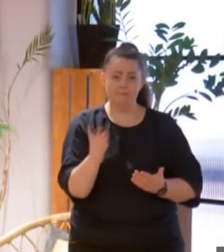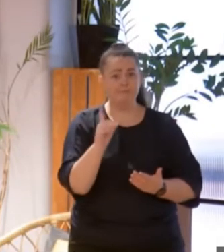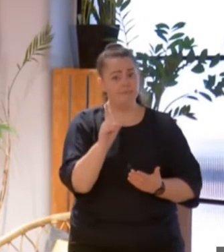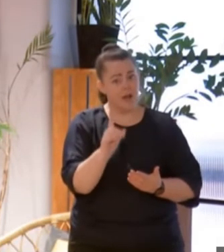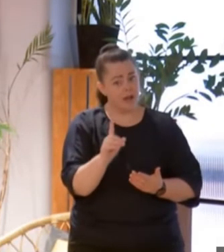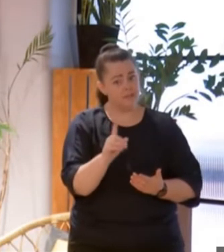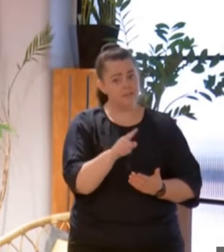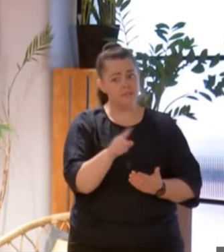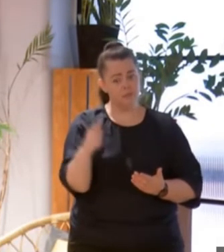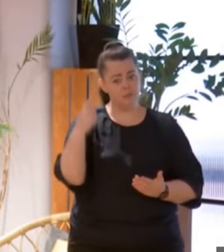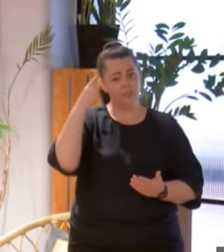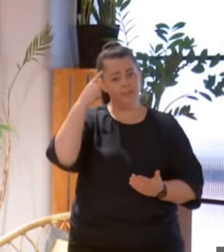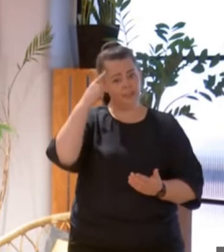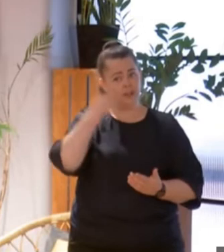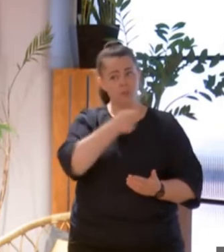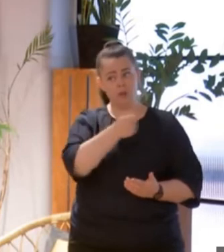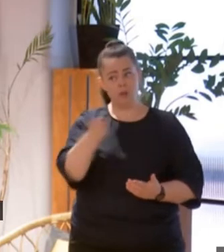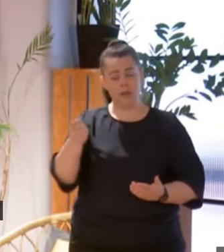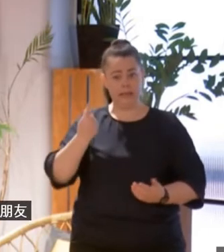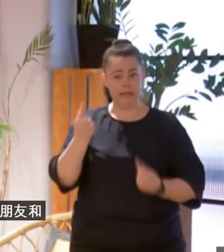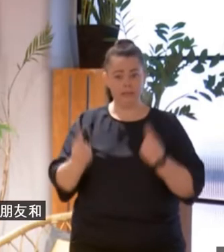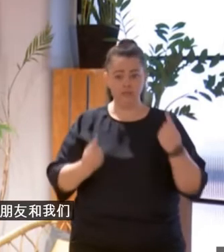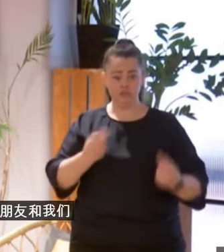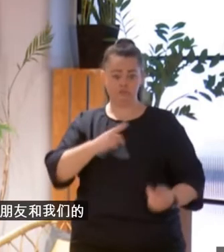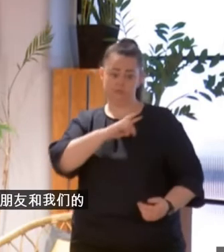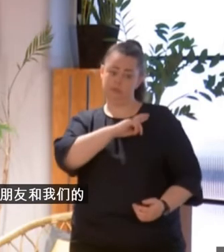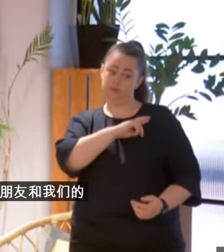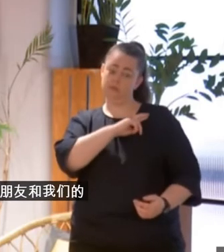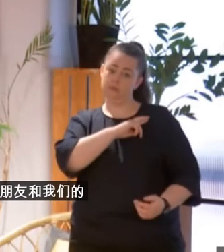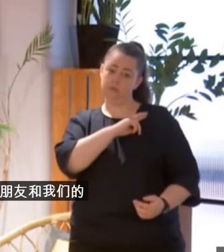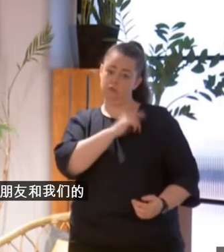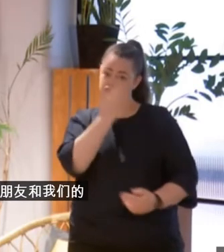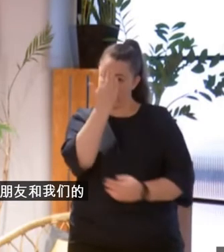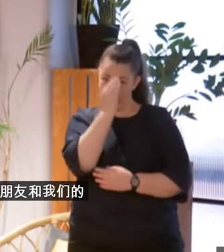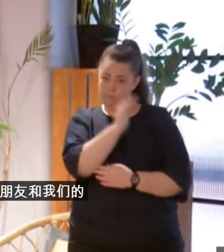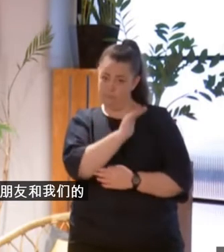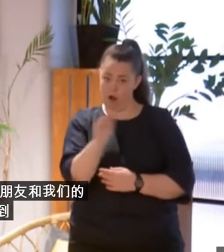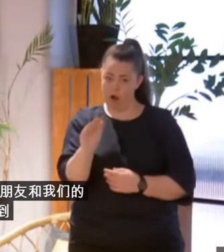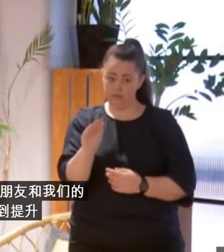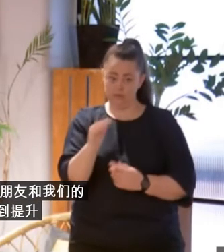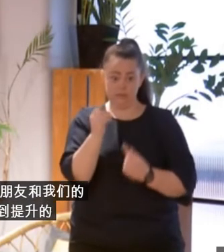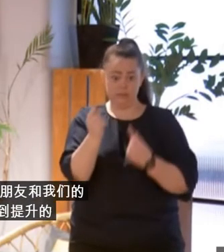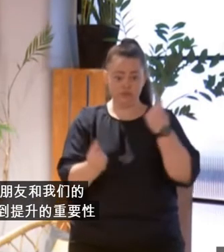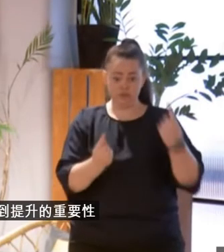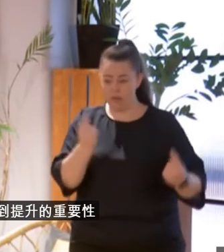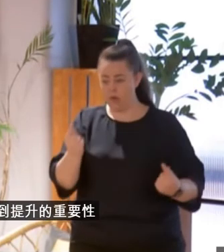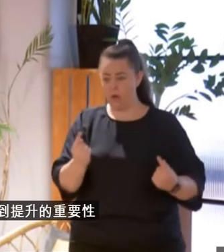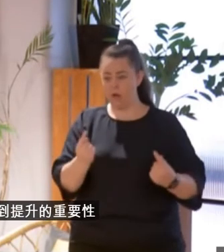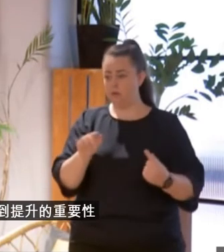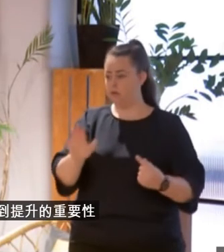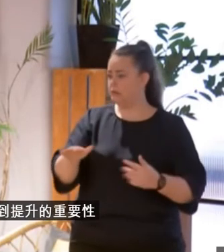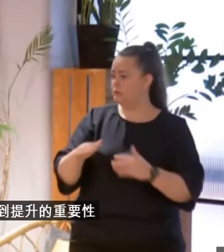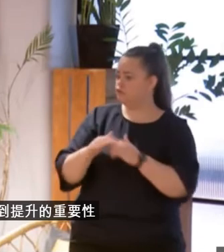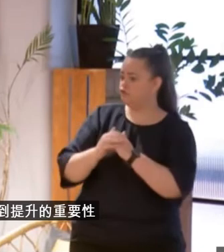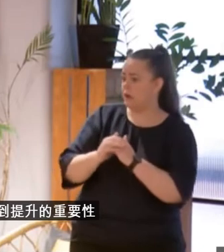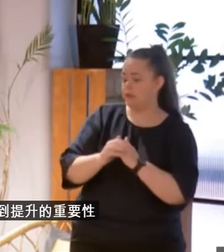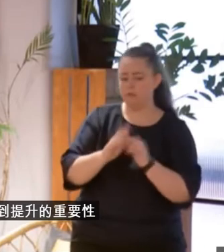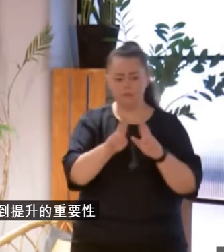obligation. We all have an obligation here to remind our friends and our family of the importance of going and getting